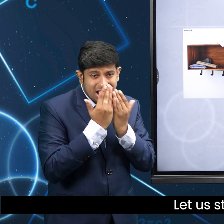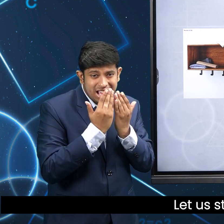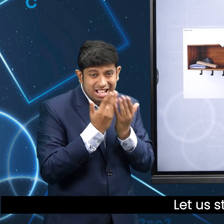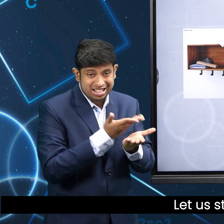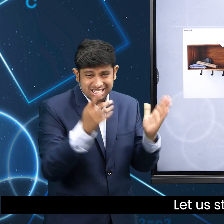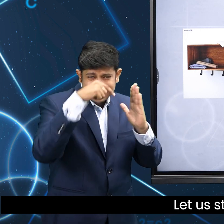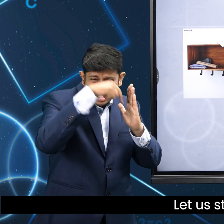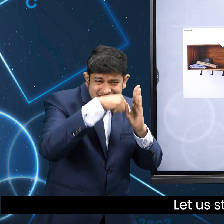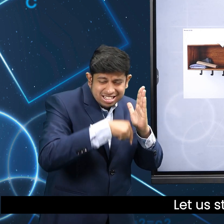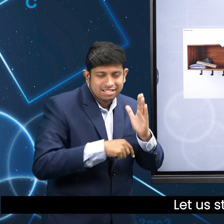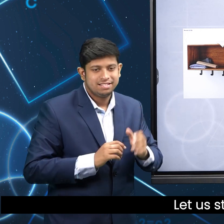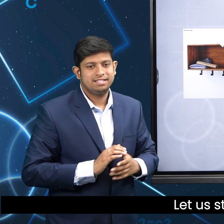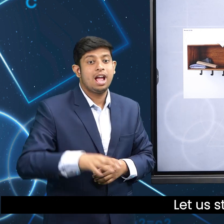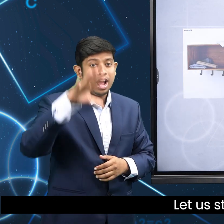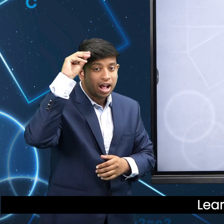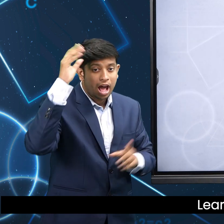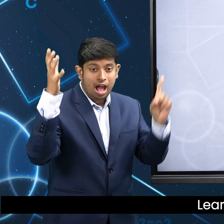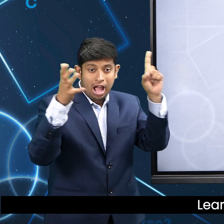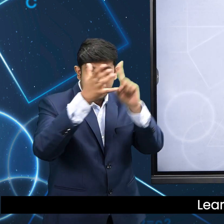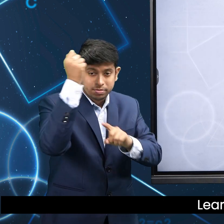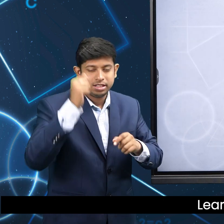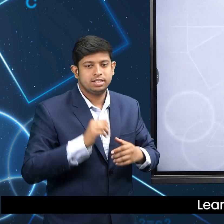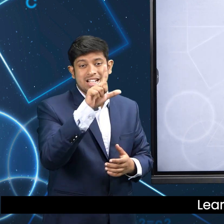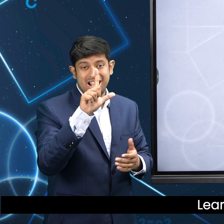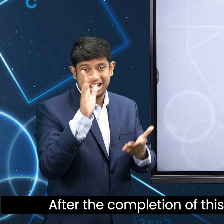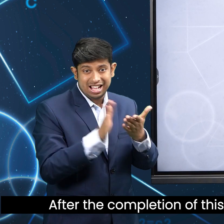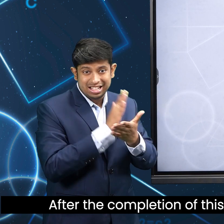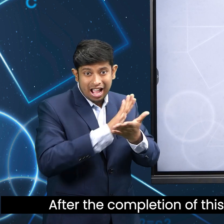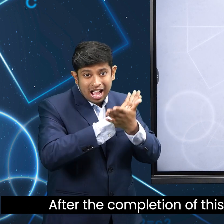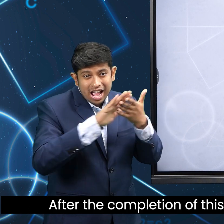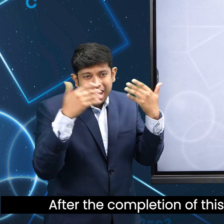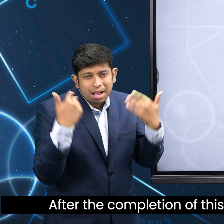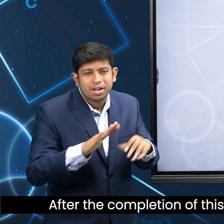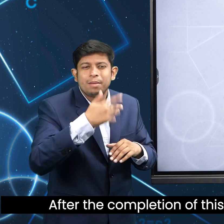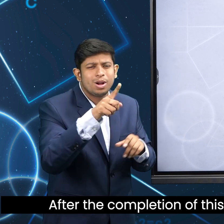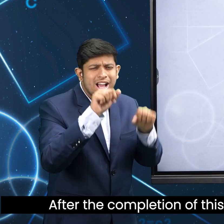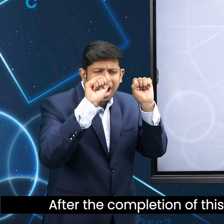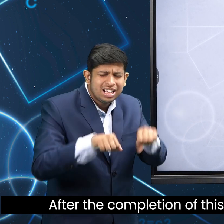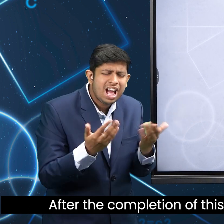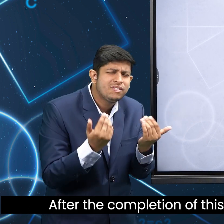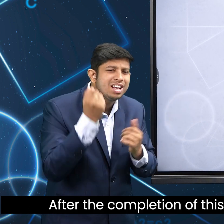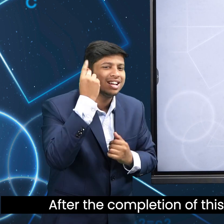in detail. Learning outcomes. After the completion of this lesson, you will be able to